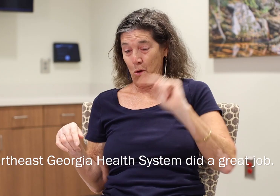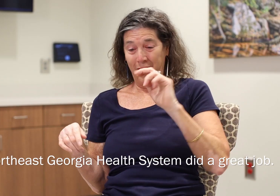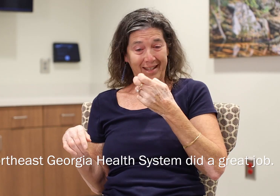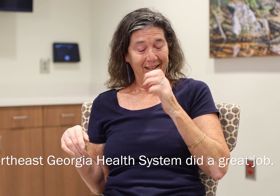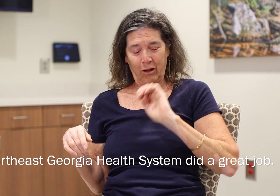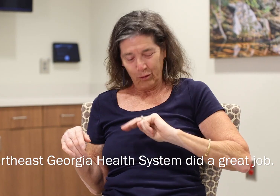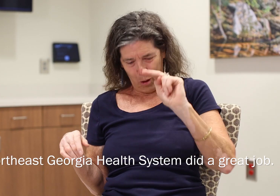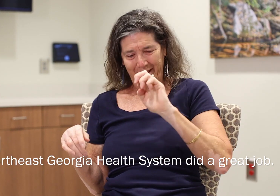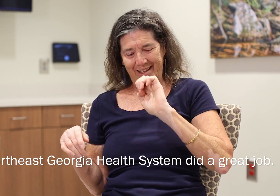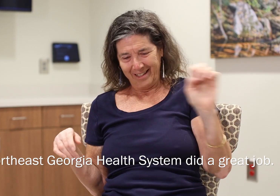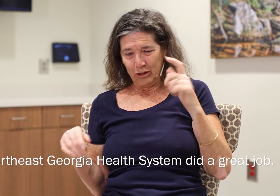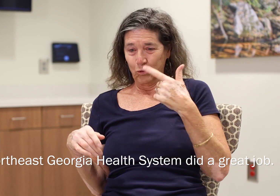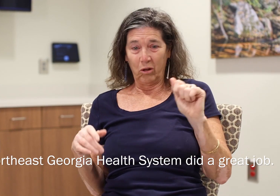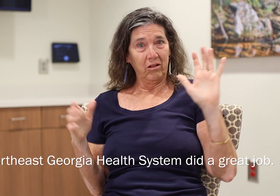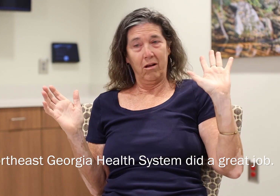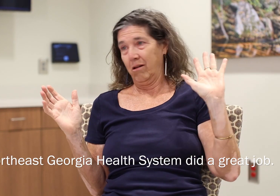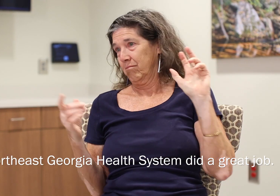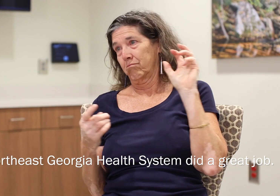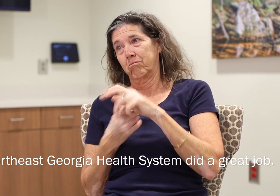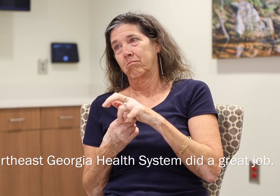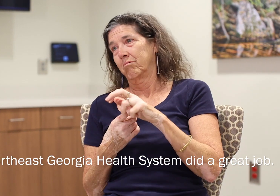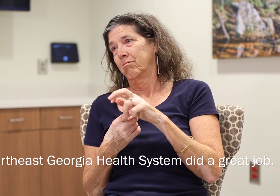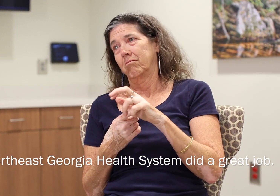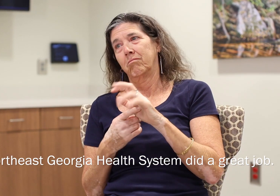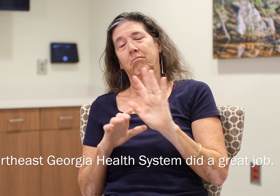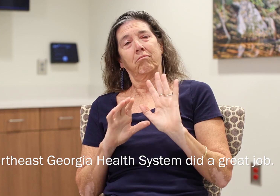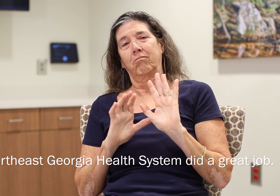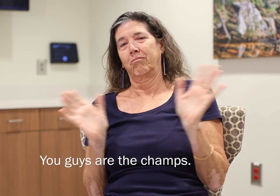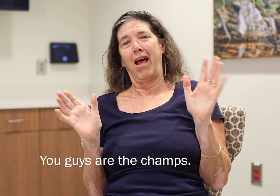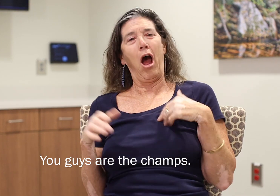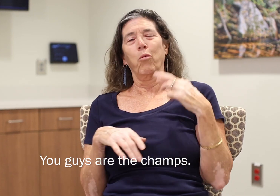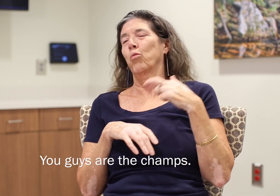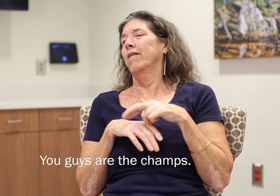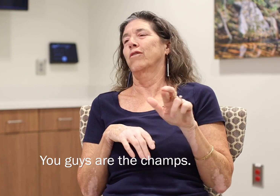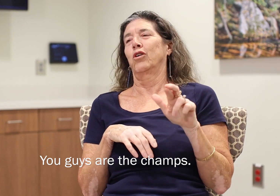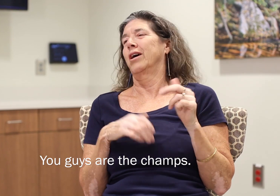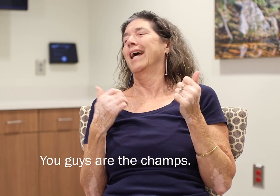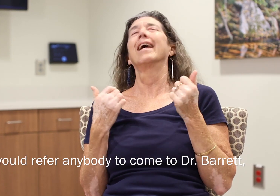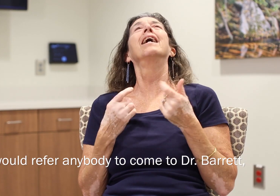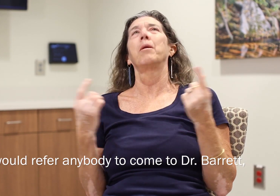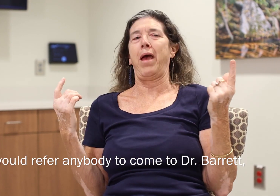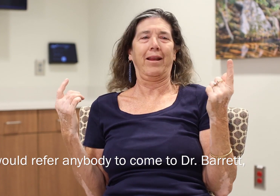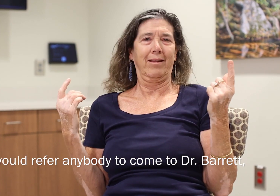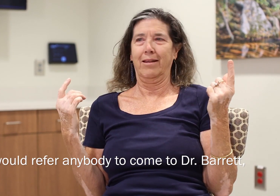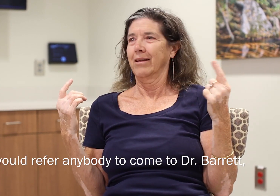Northeast Georgia Health System did a great job. You guys are the champs. I would refer